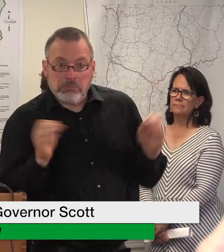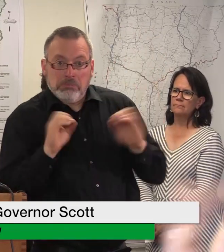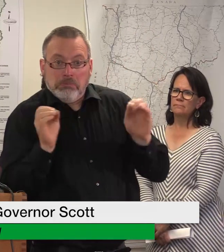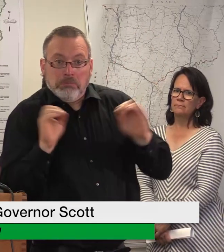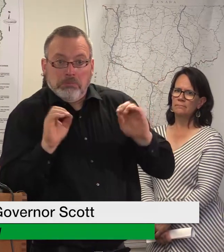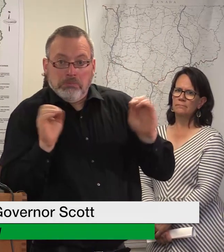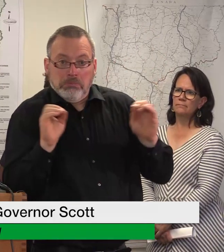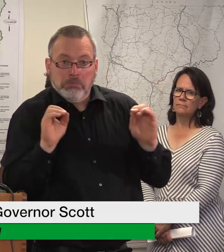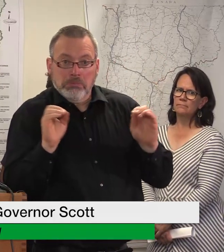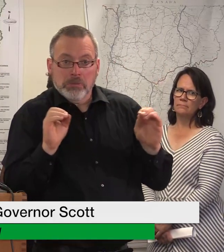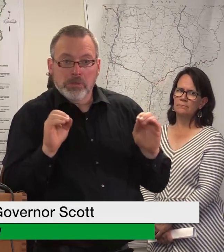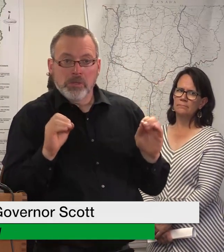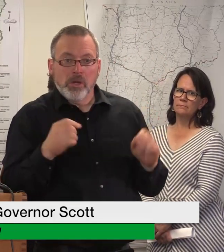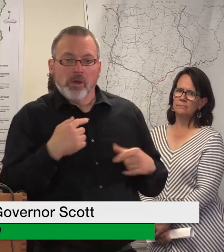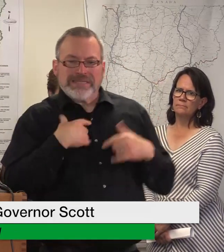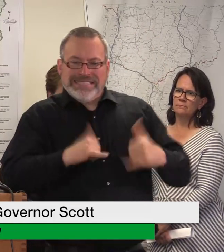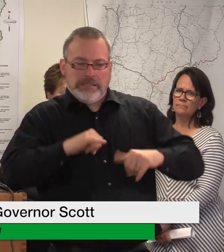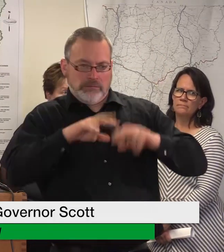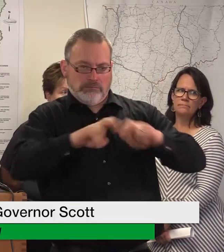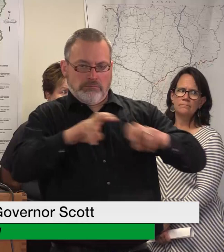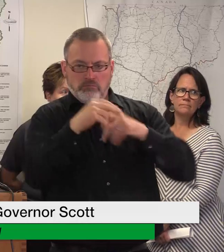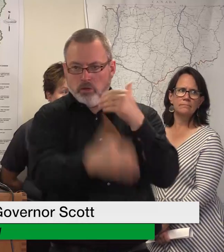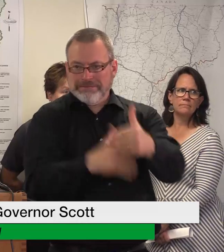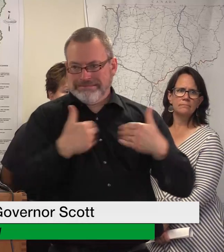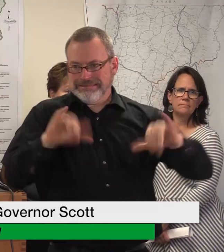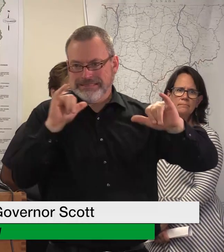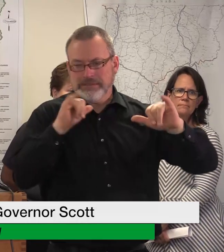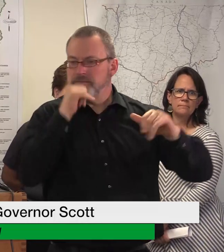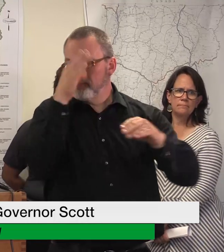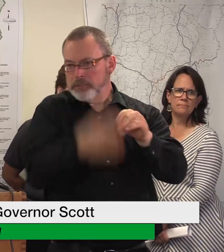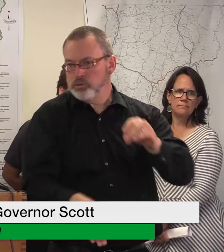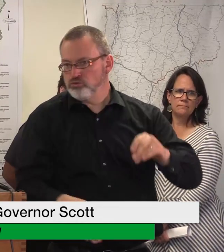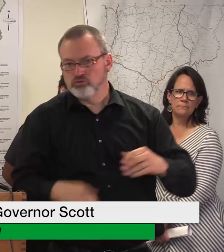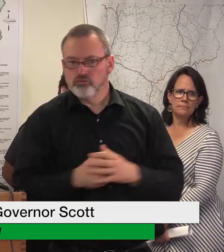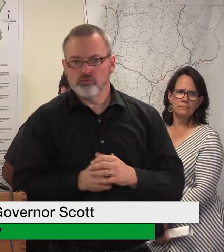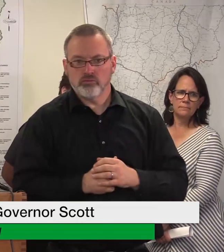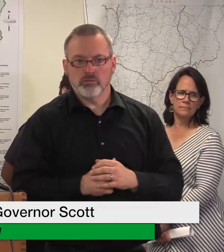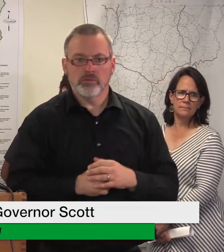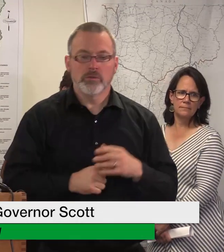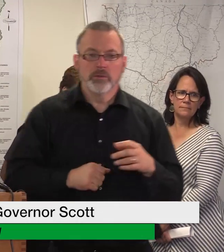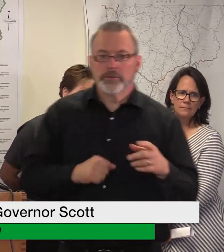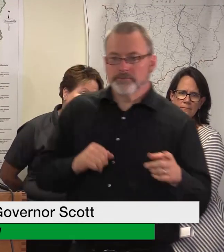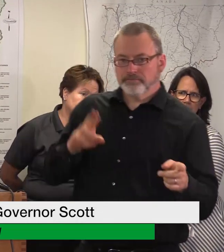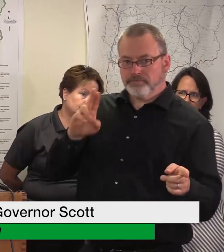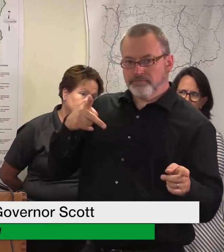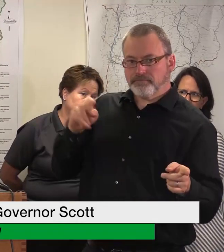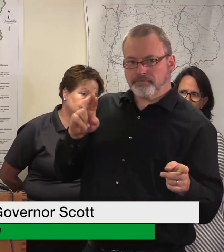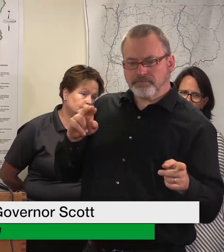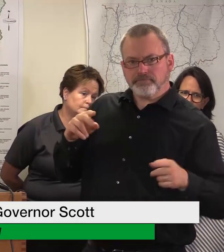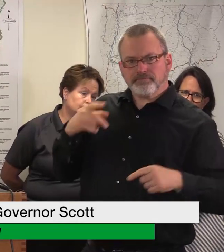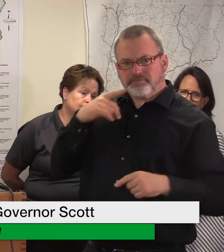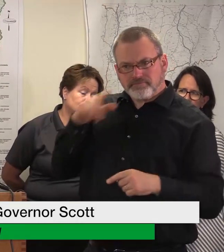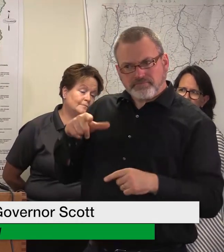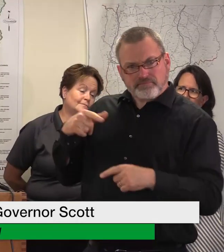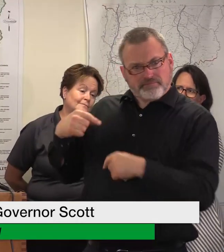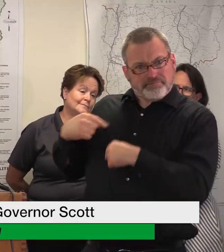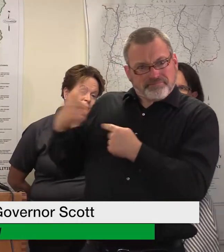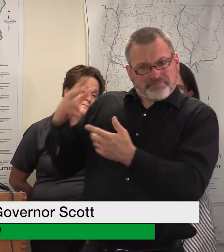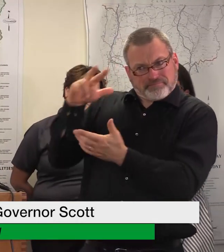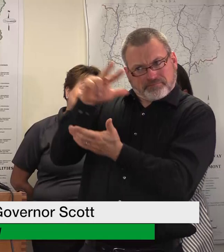We are assessing that as we speak. Yeah, it's hard to believe 3 weeks. It feels like